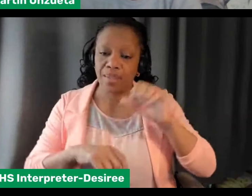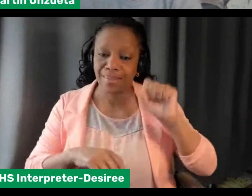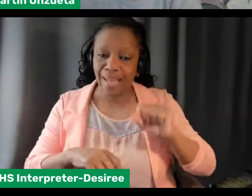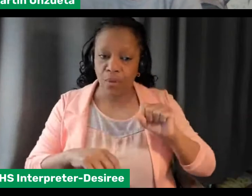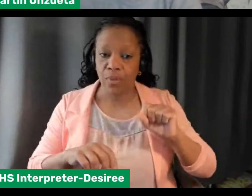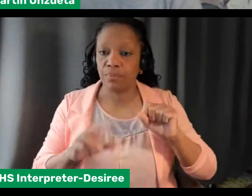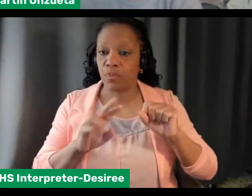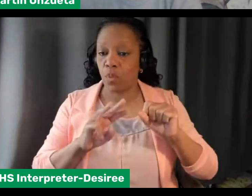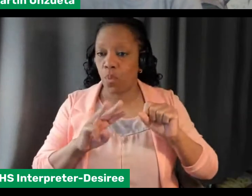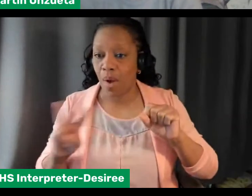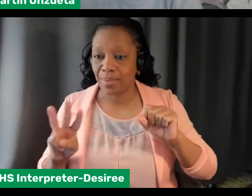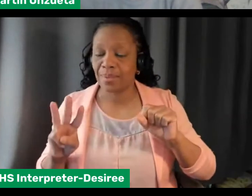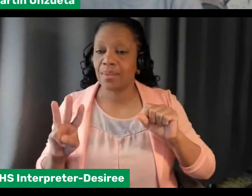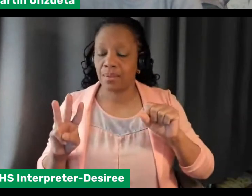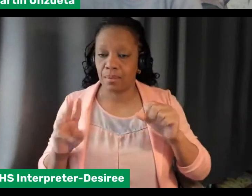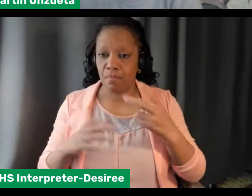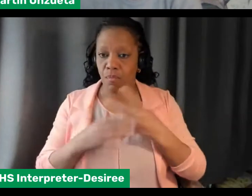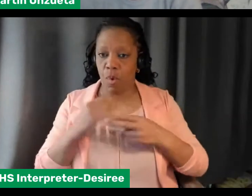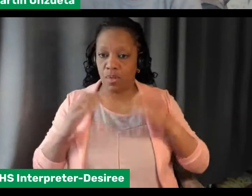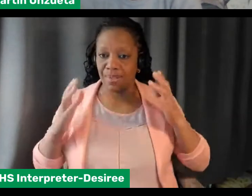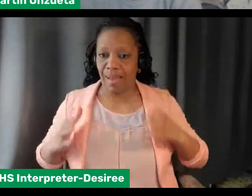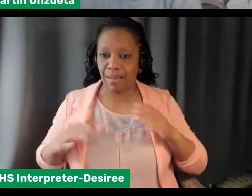came together to